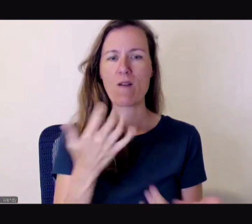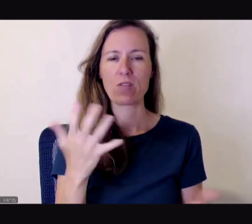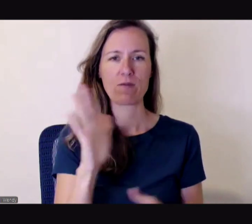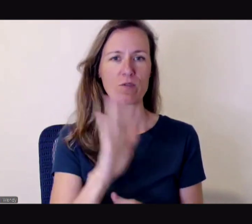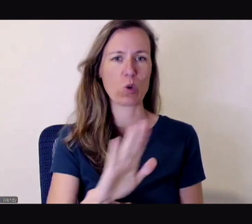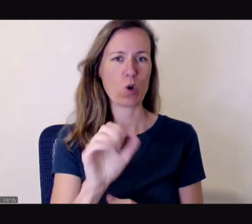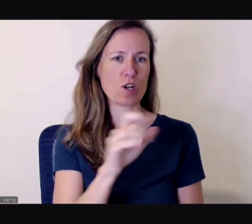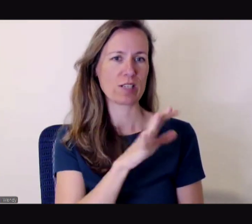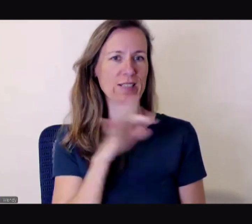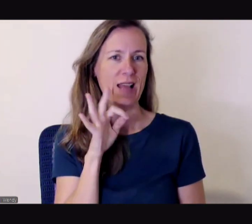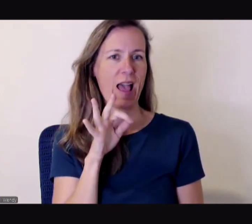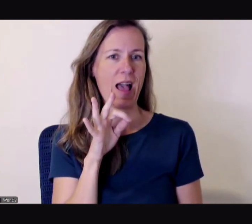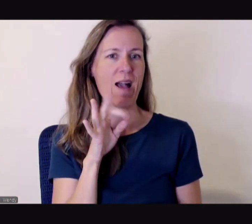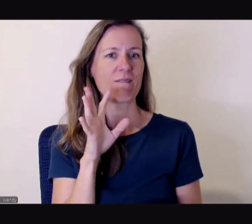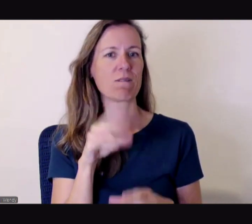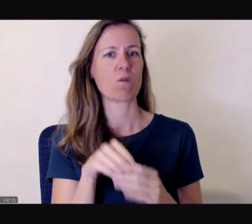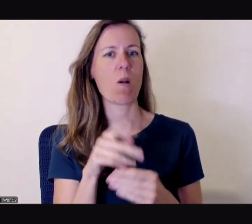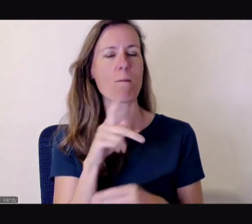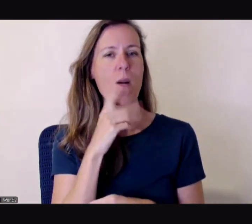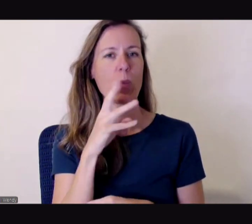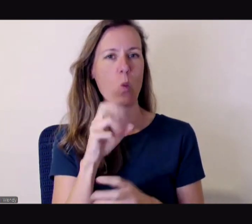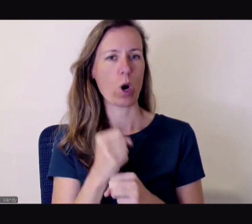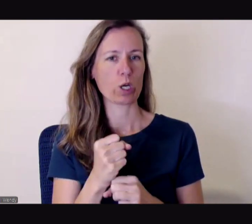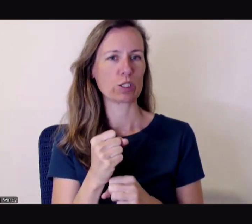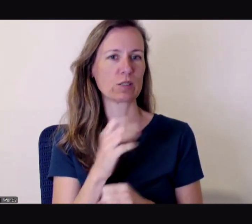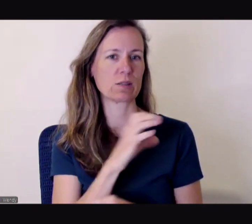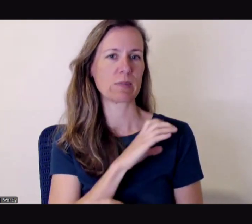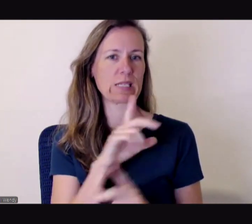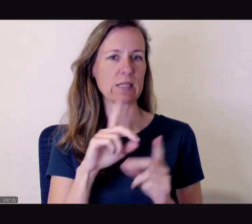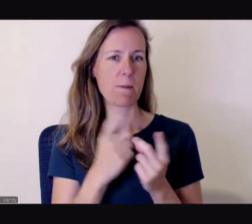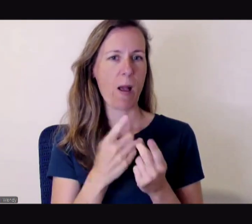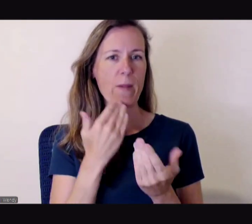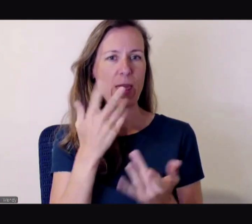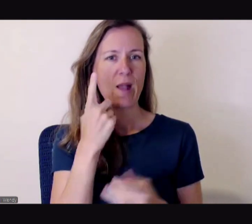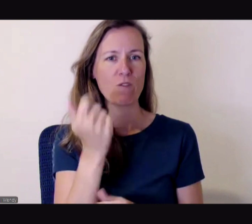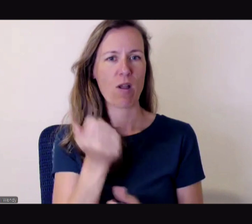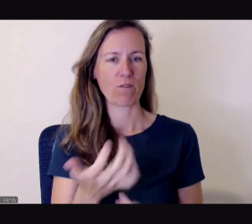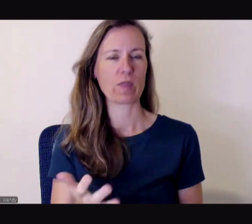honestly. And, yeah. Thank you.